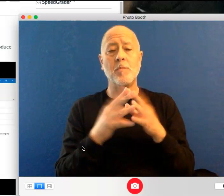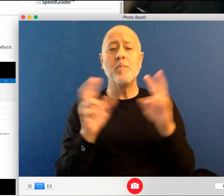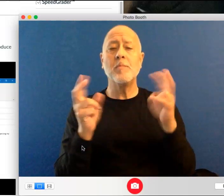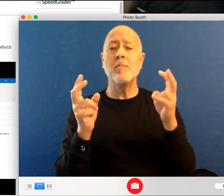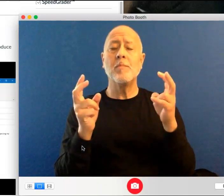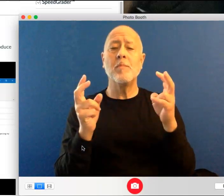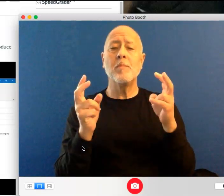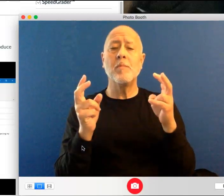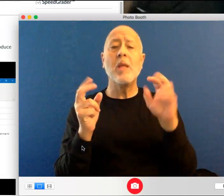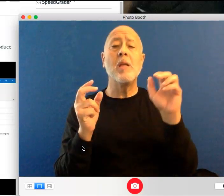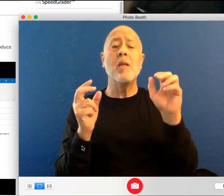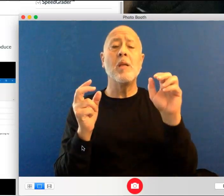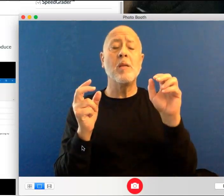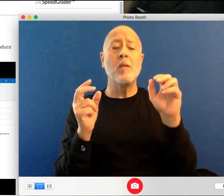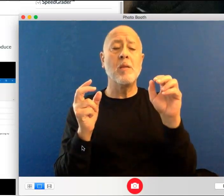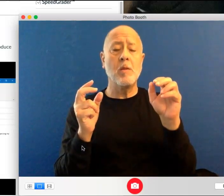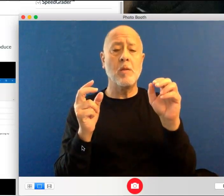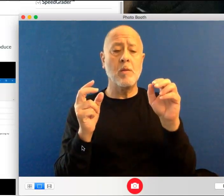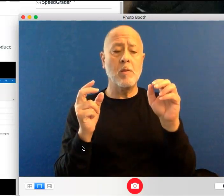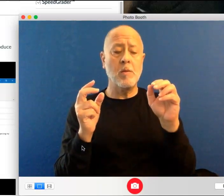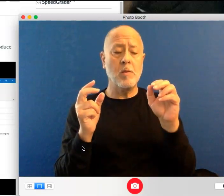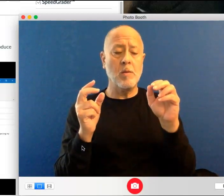IEP goals